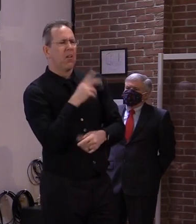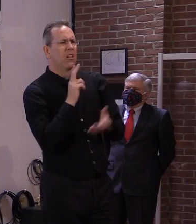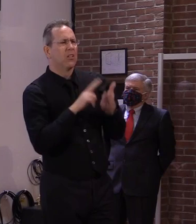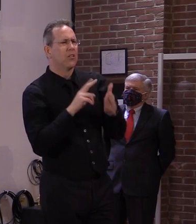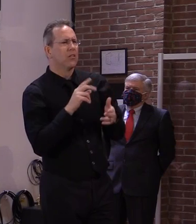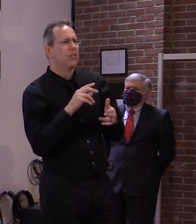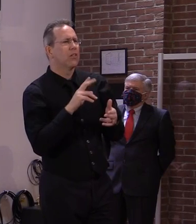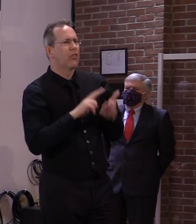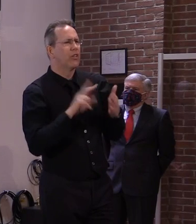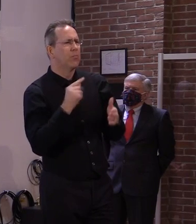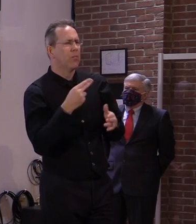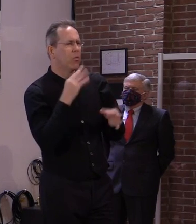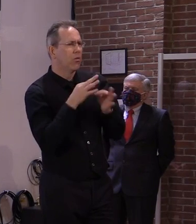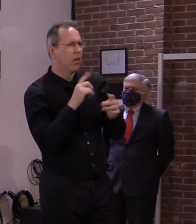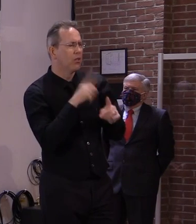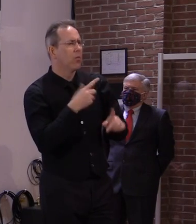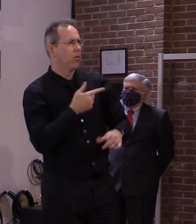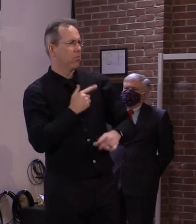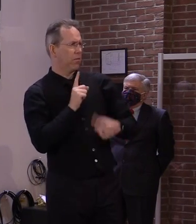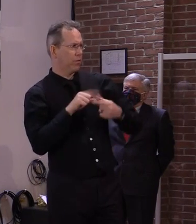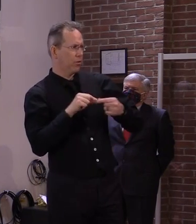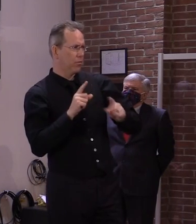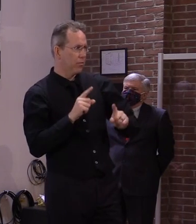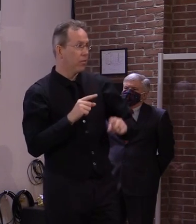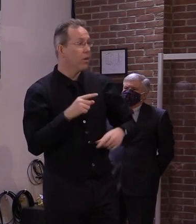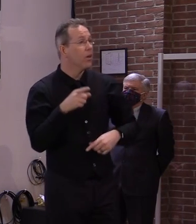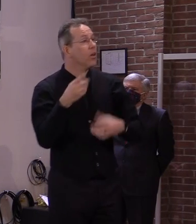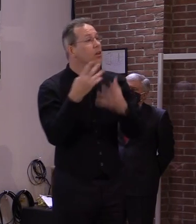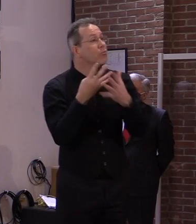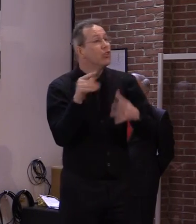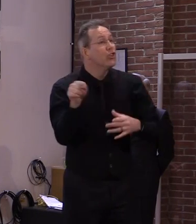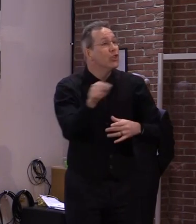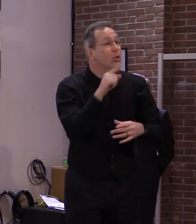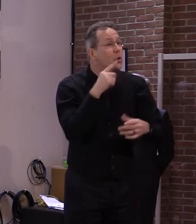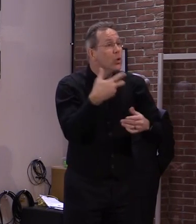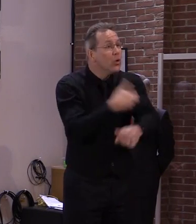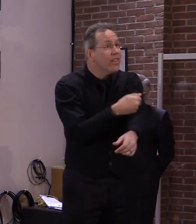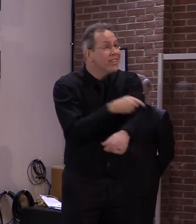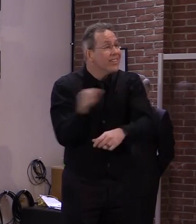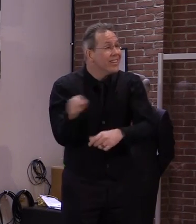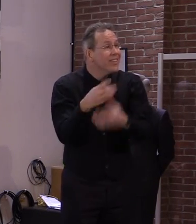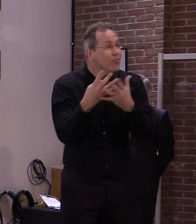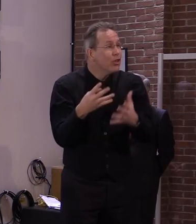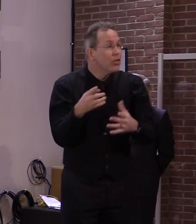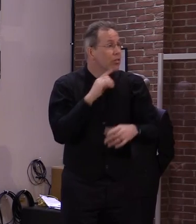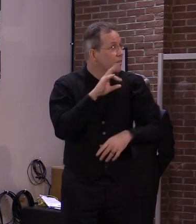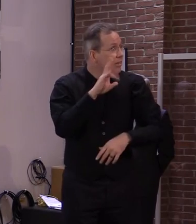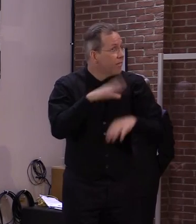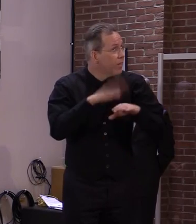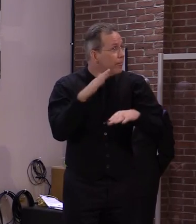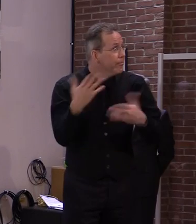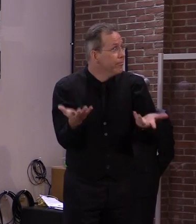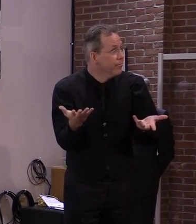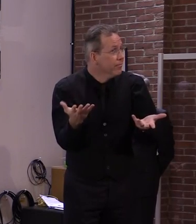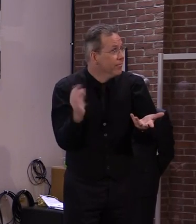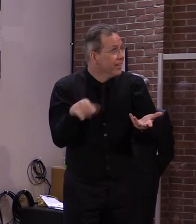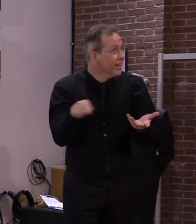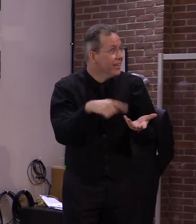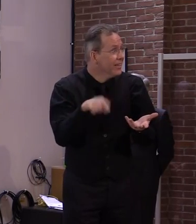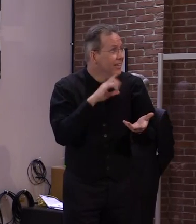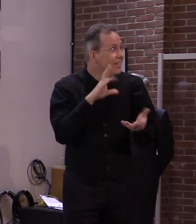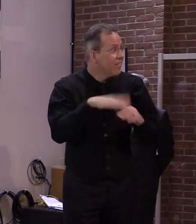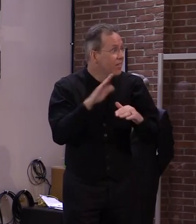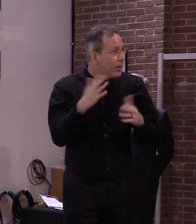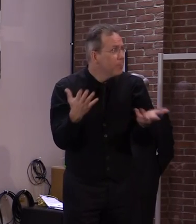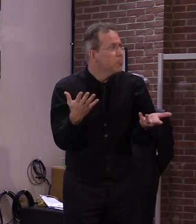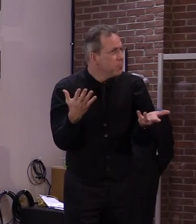incarcerated, the offenders who are incarcerated that fall in the age bands will get their shot just like everyone else. They'll be